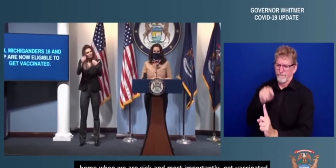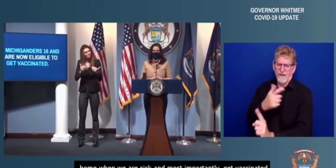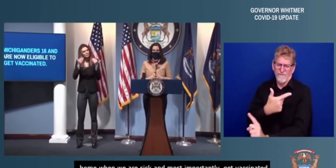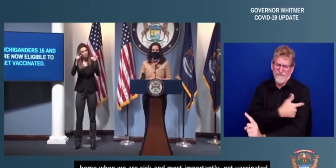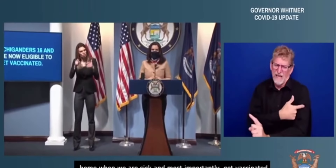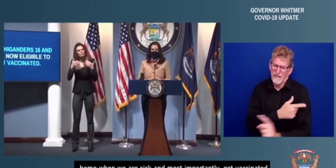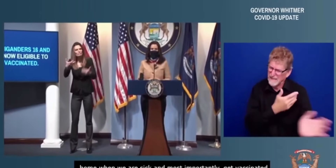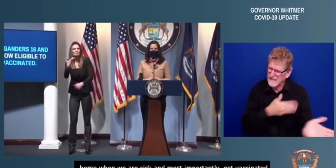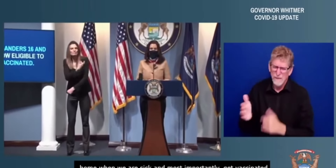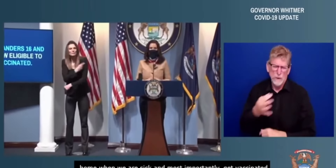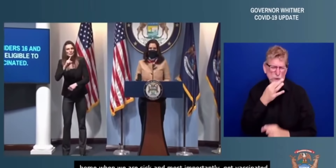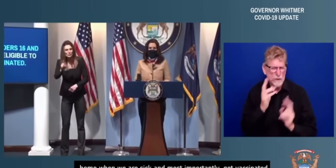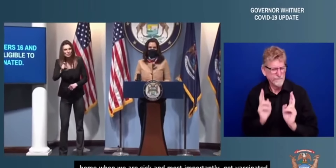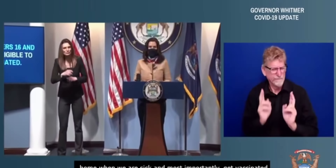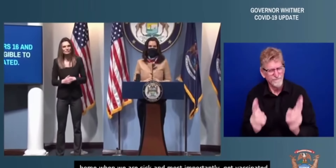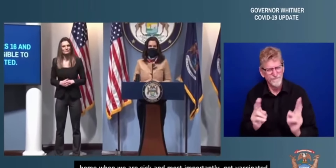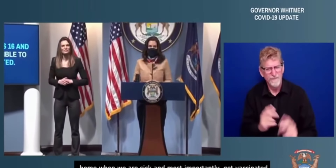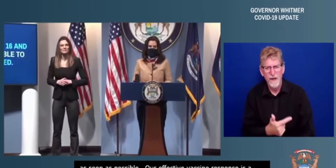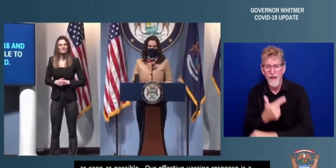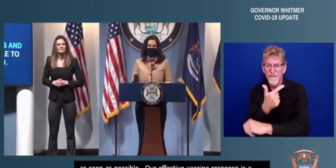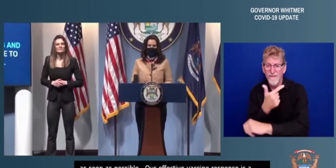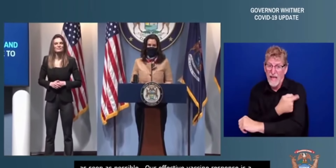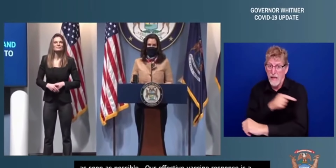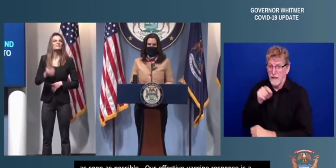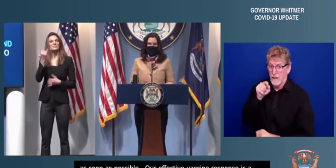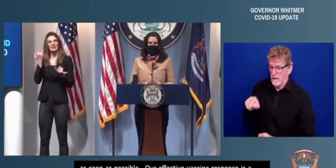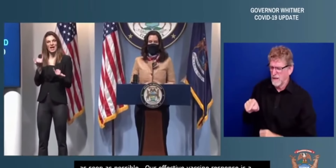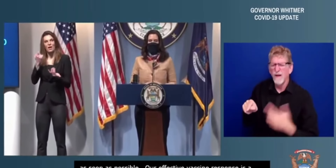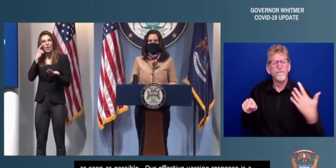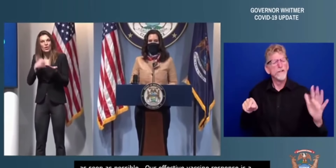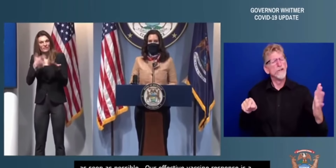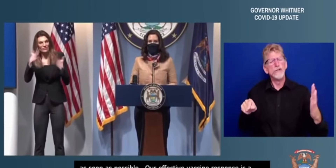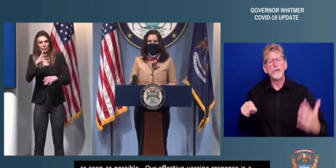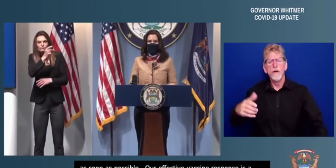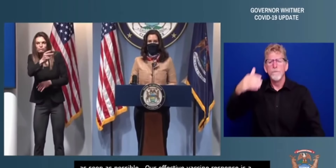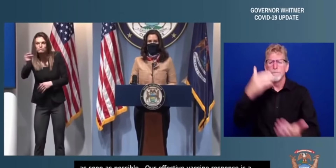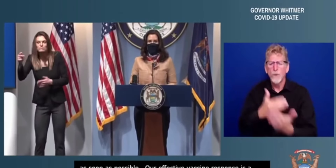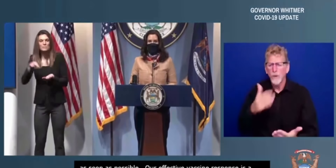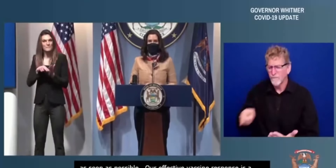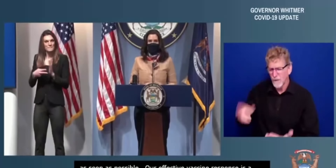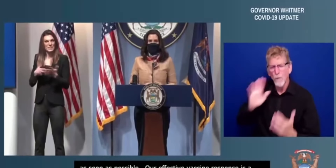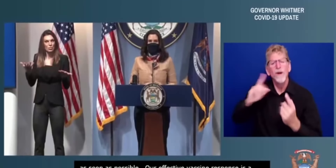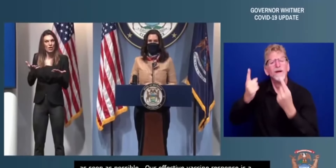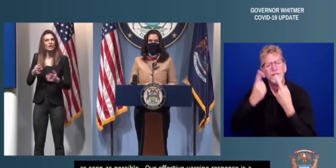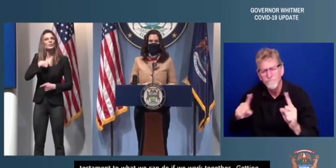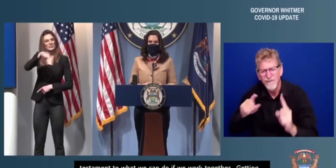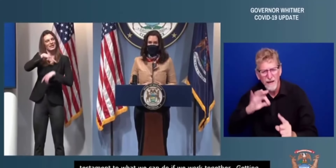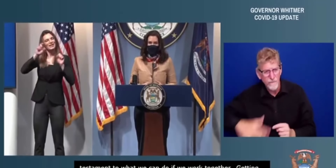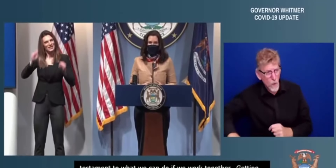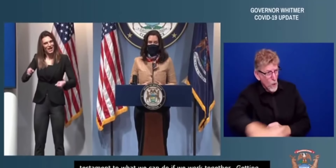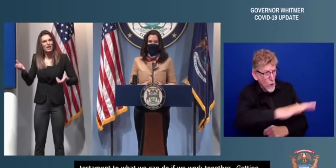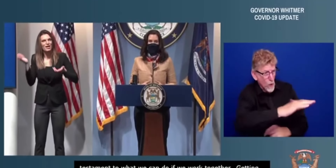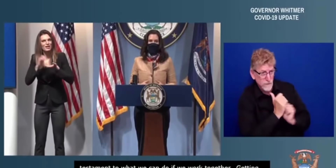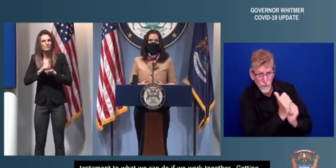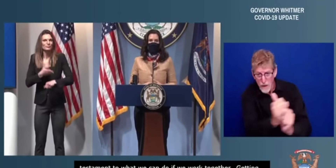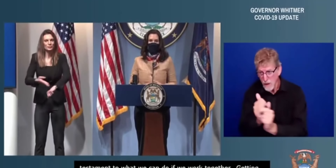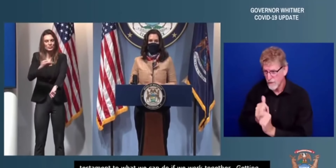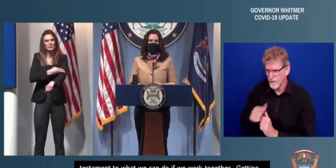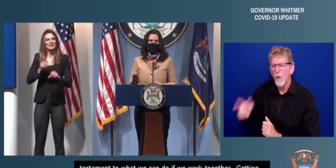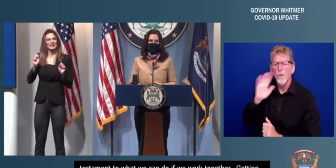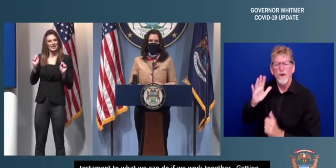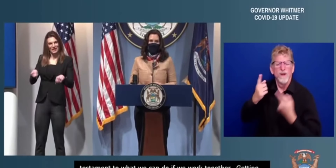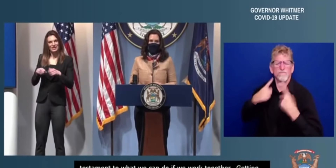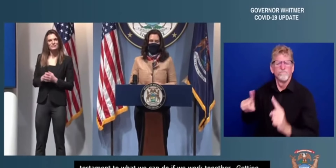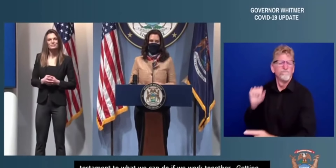testament to what we can do if we work together. Getting vaccinated and staying out of the hospital is a good way to thank our